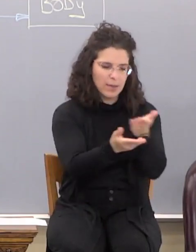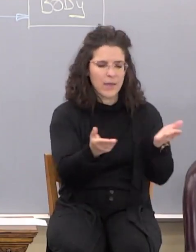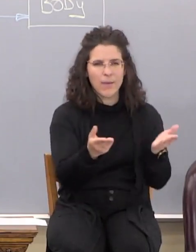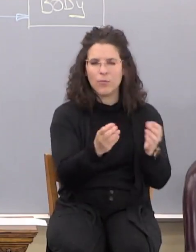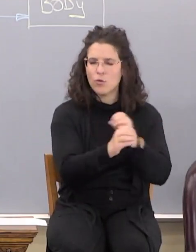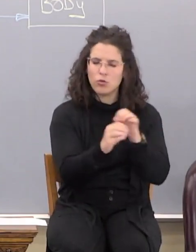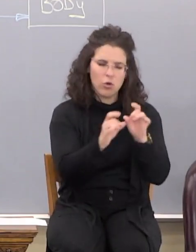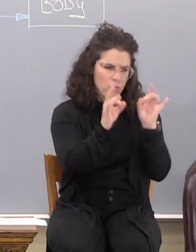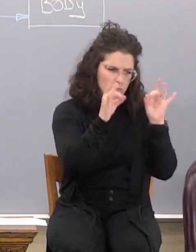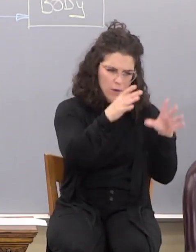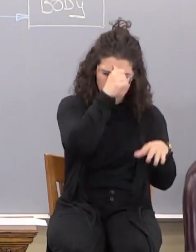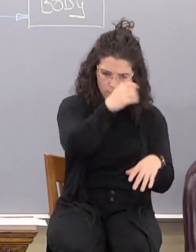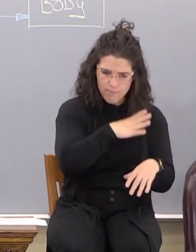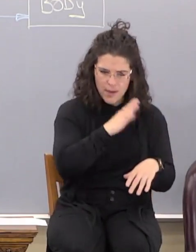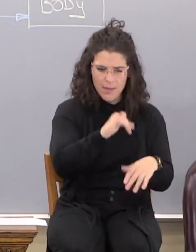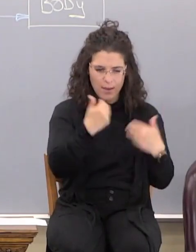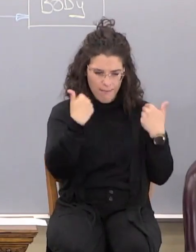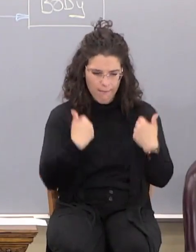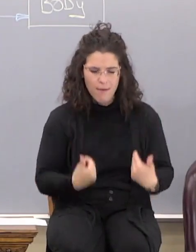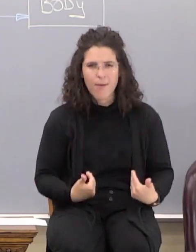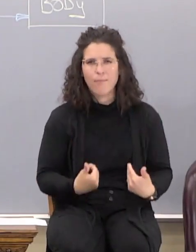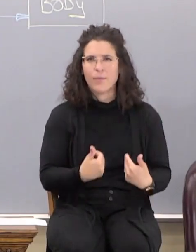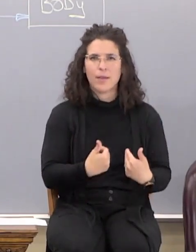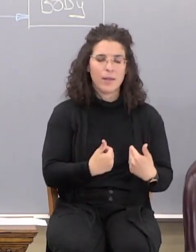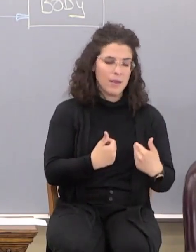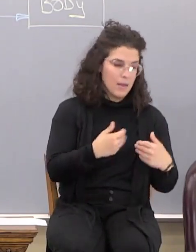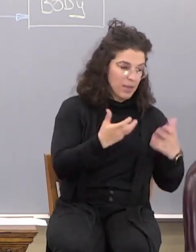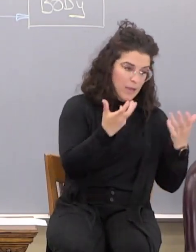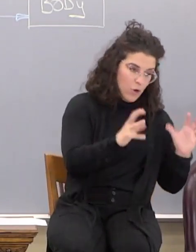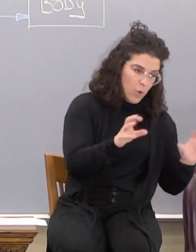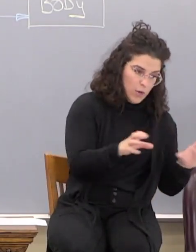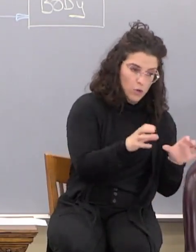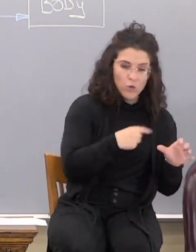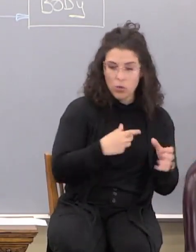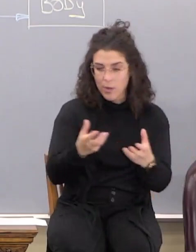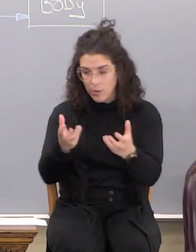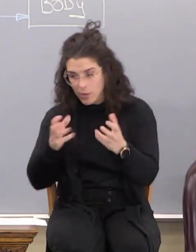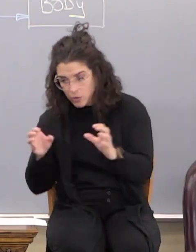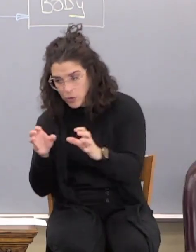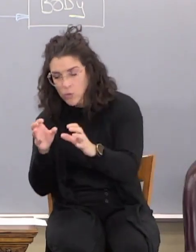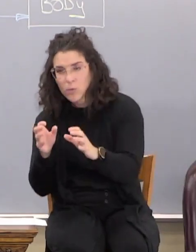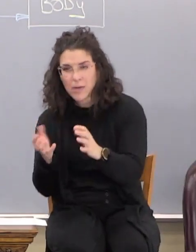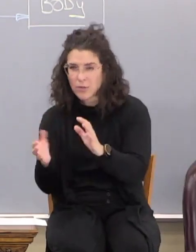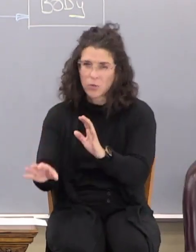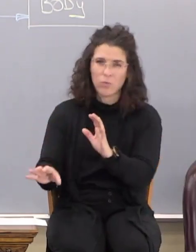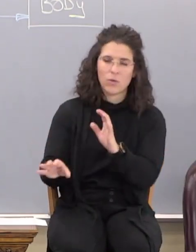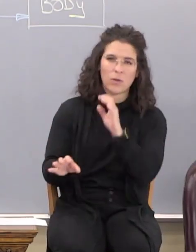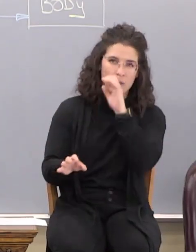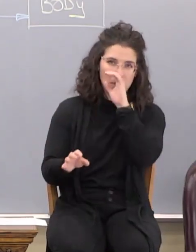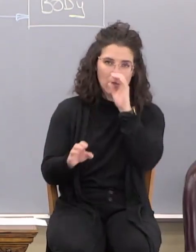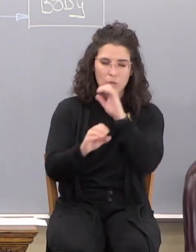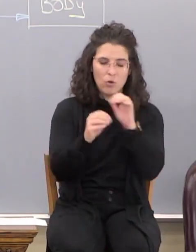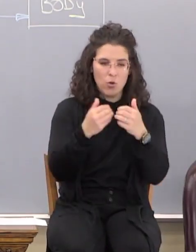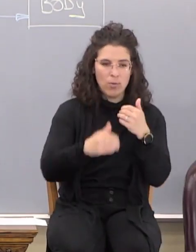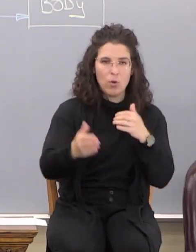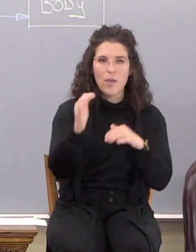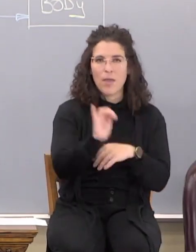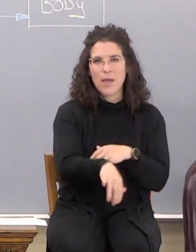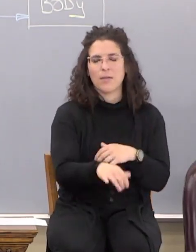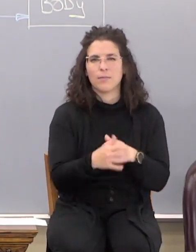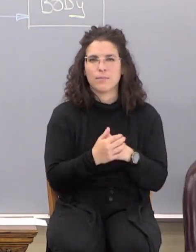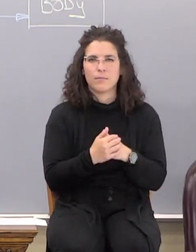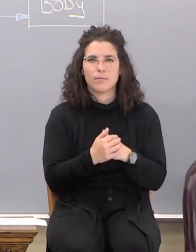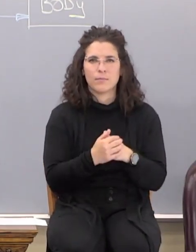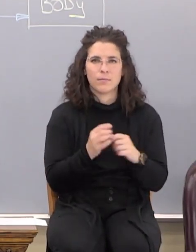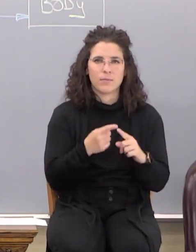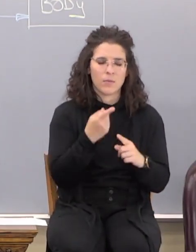There's no wretched man that I am. There's no, this I don't want to do, I do. What I do, I don't. There's no more of that